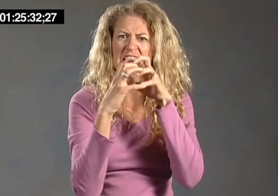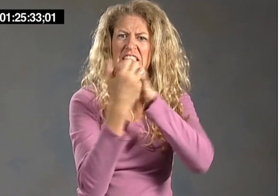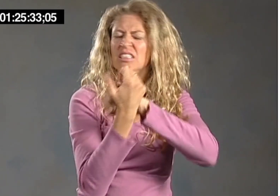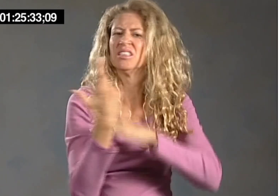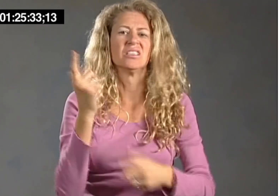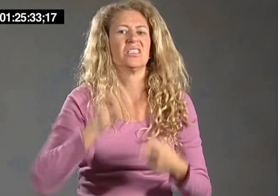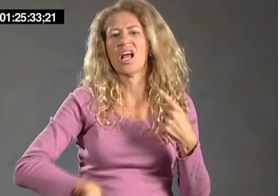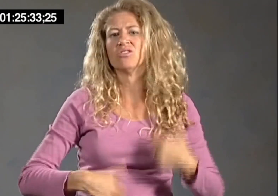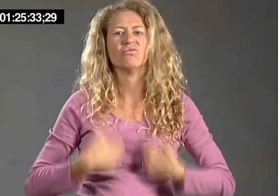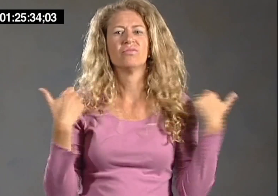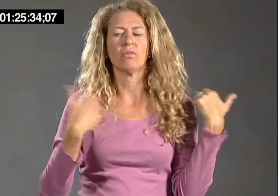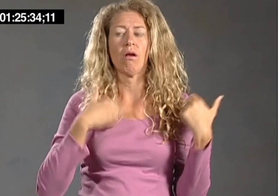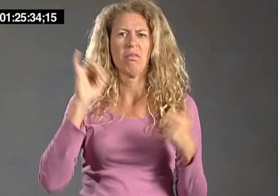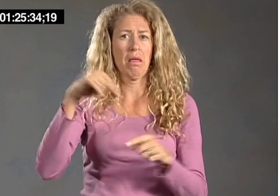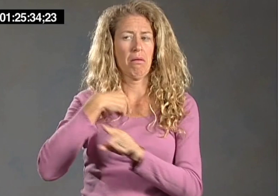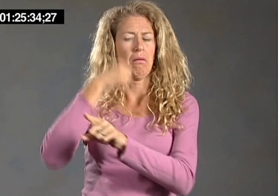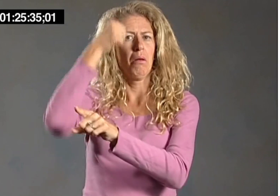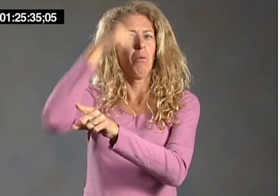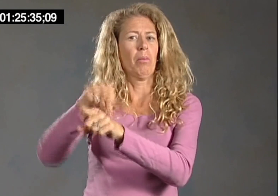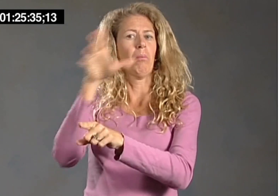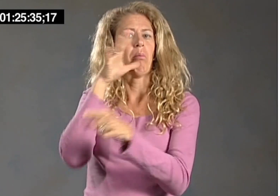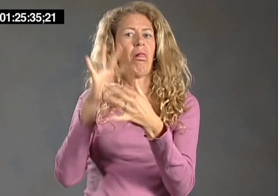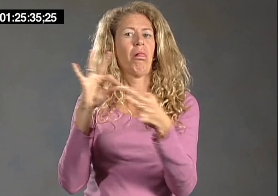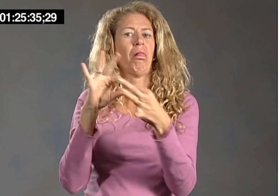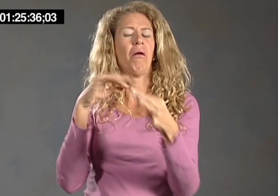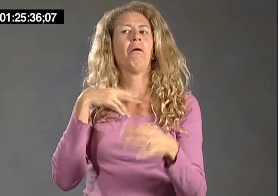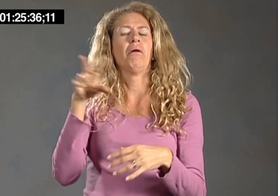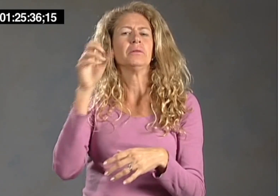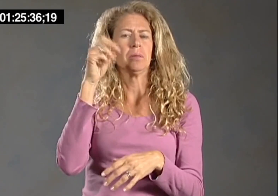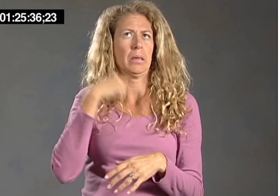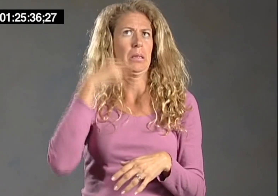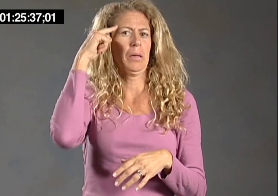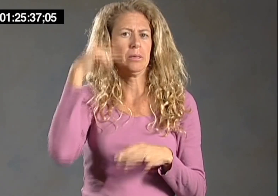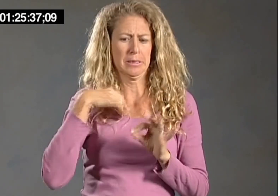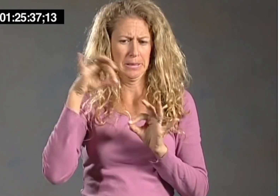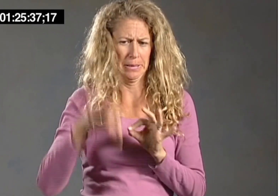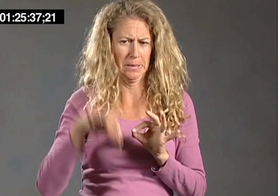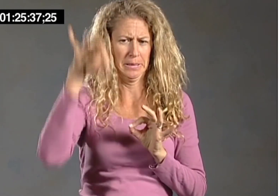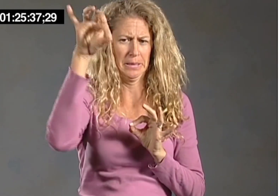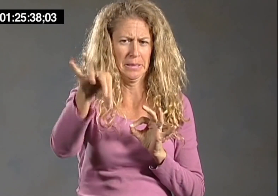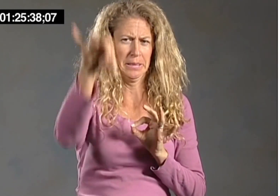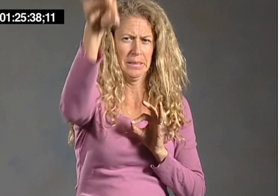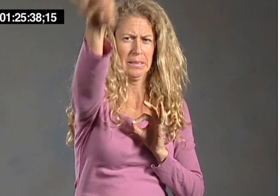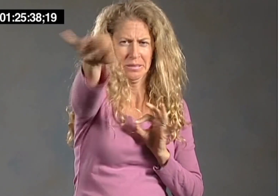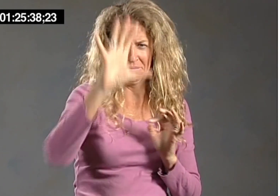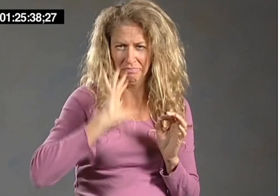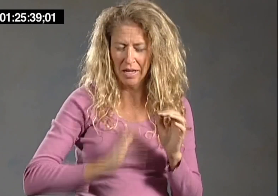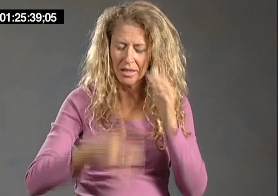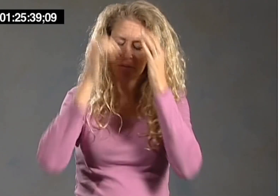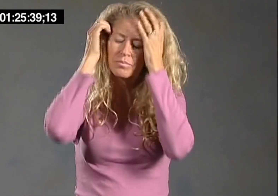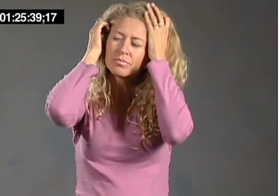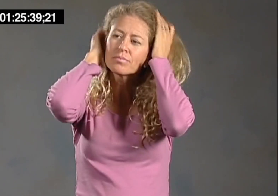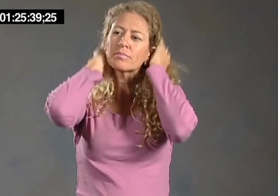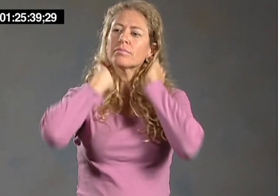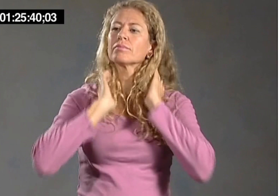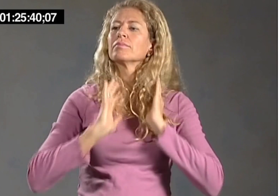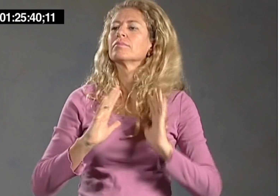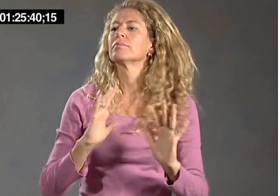1 spinach because only 1 seed grows really big and takes over the